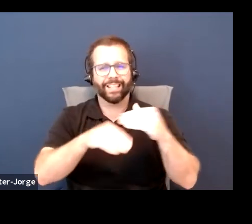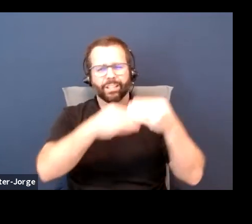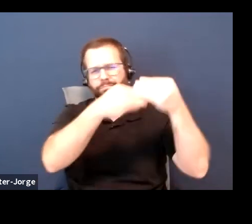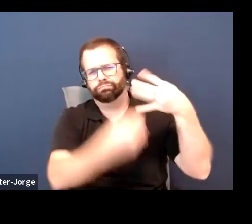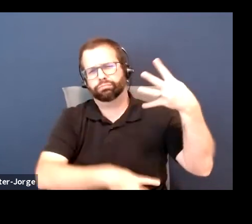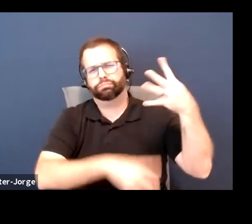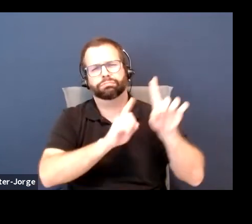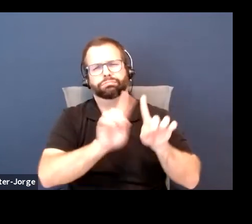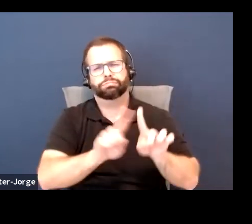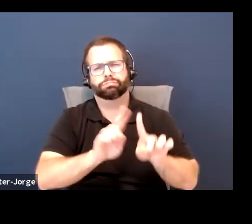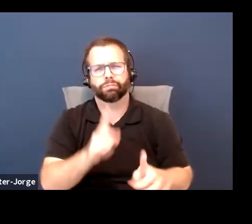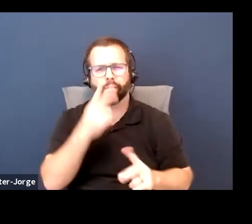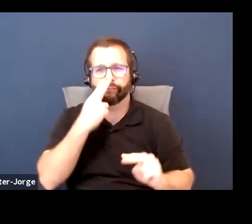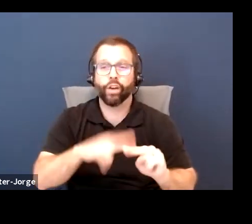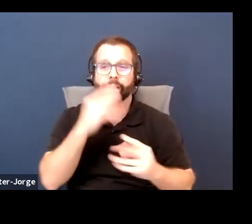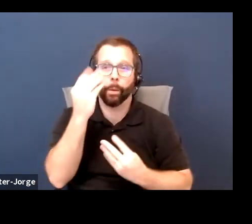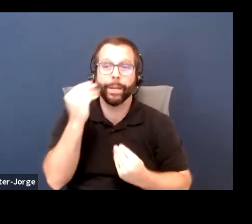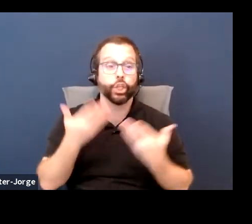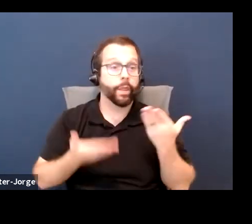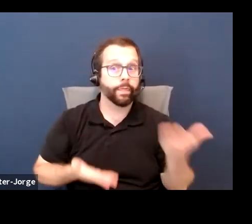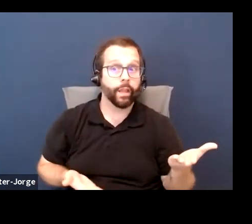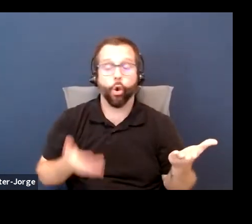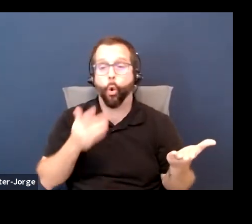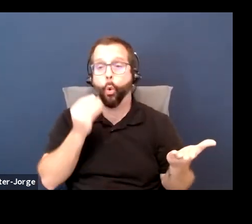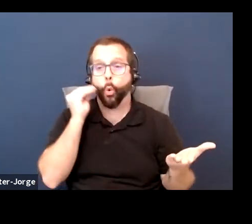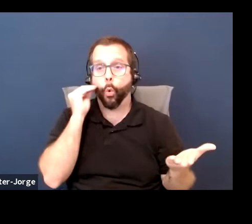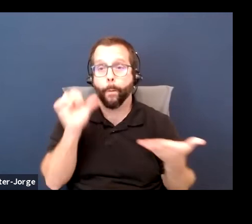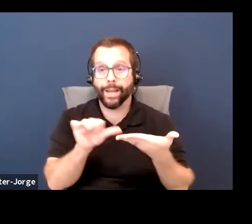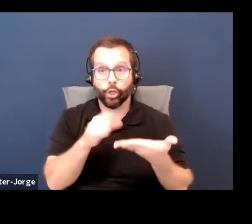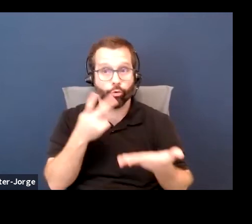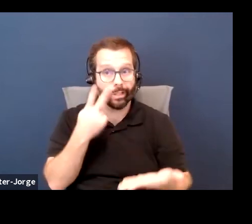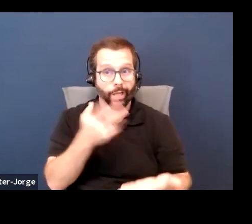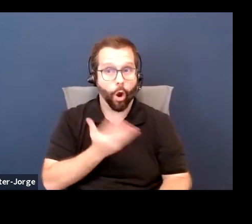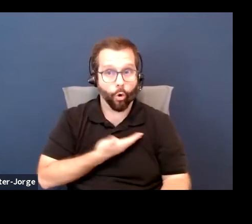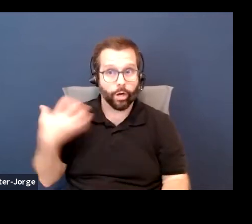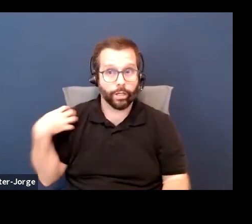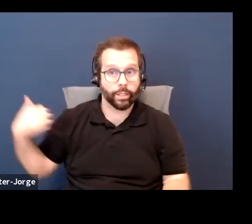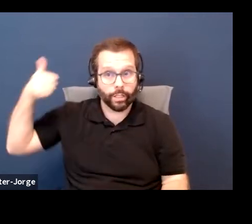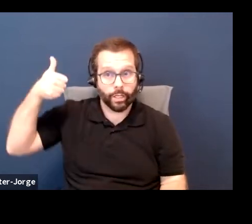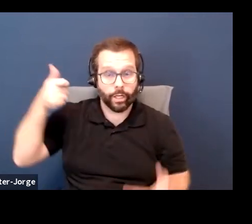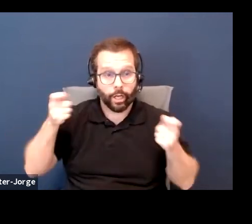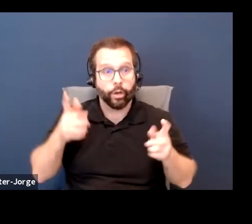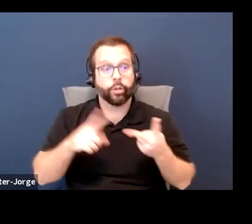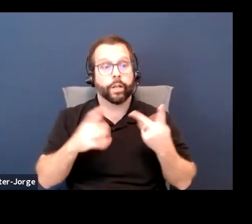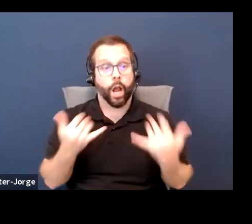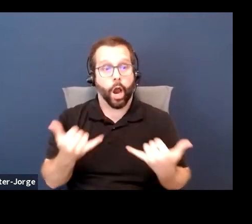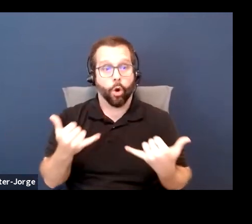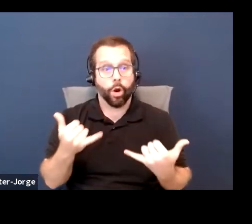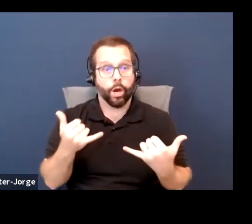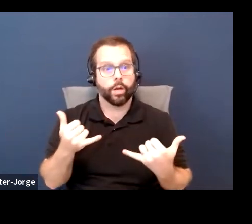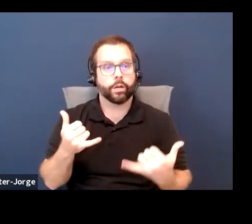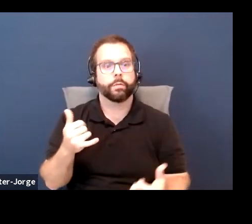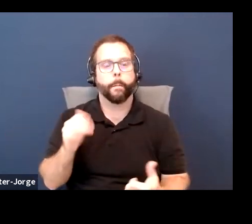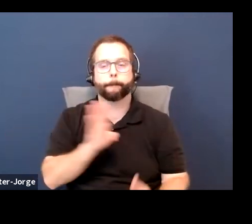information. Right on the home page, you'll see our executive director and our current board chair, and they